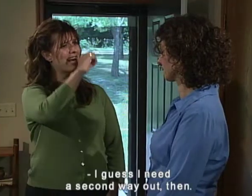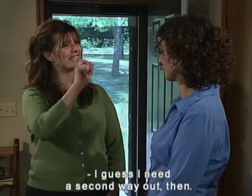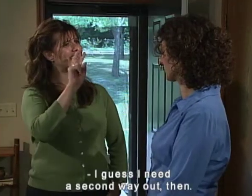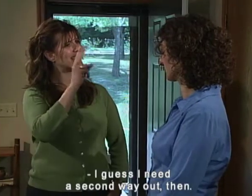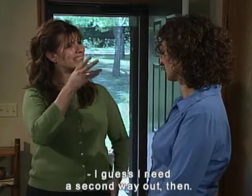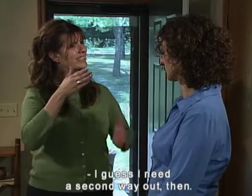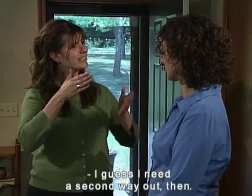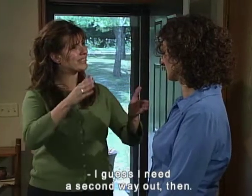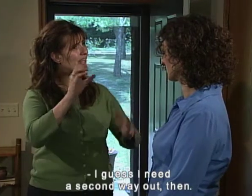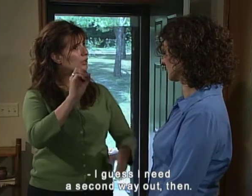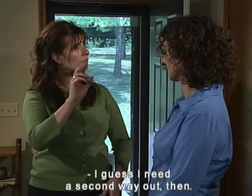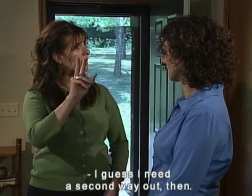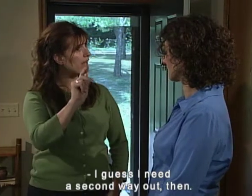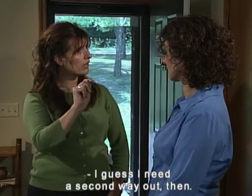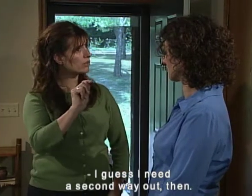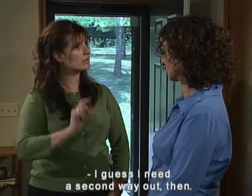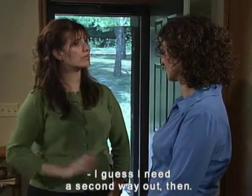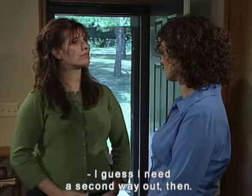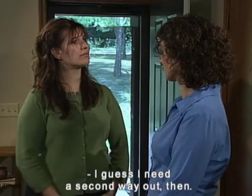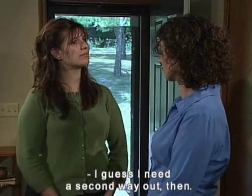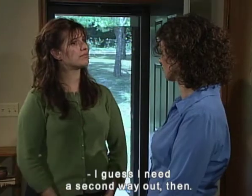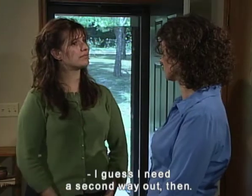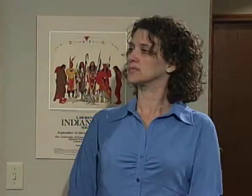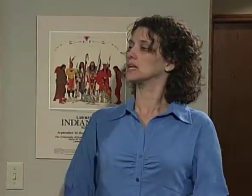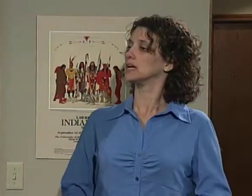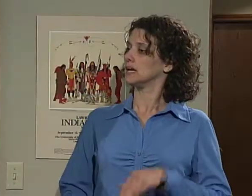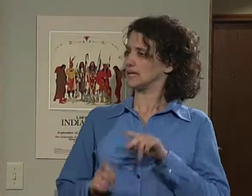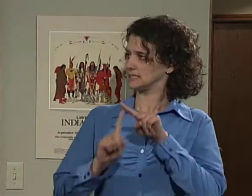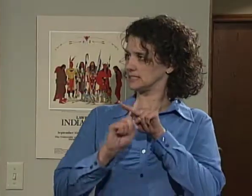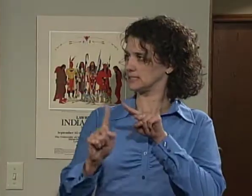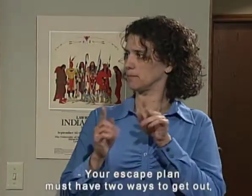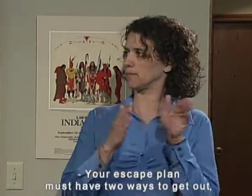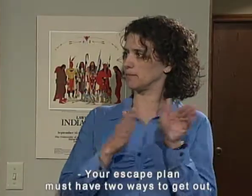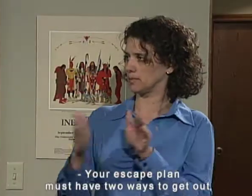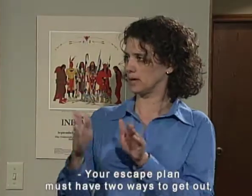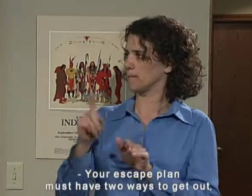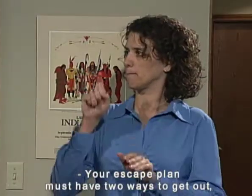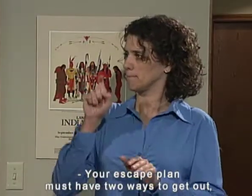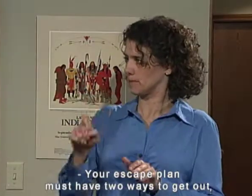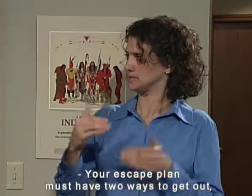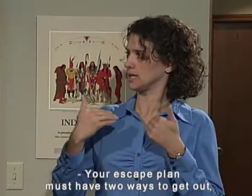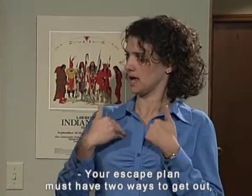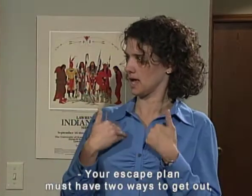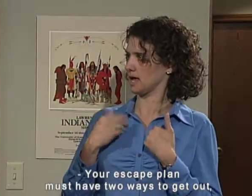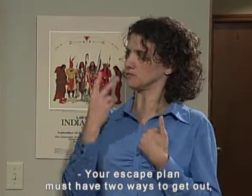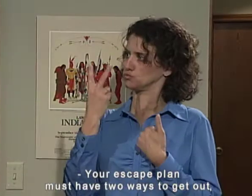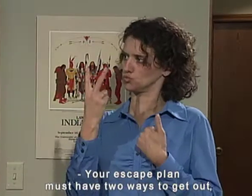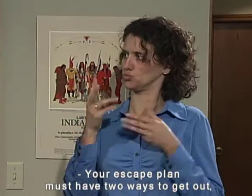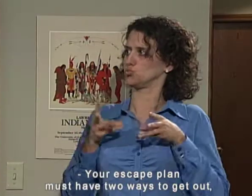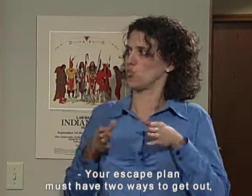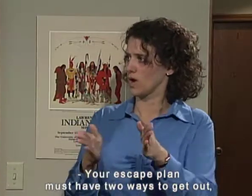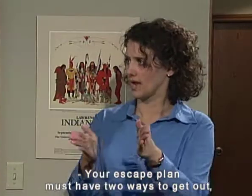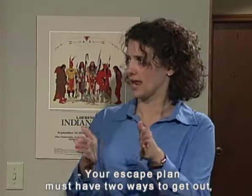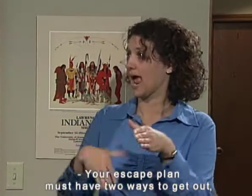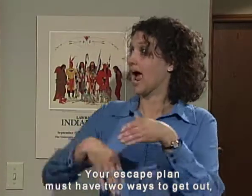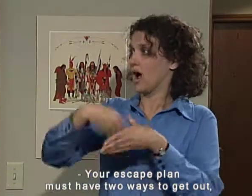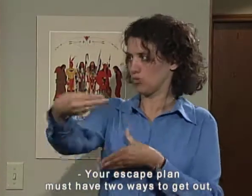I guess I need a second way out then. Your escape plan must have two ways to get out,